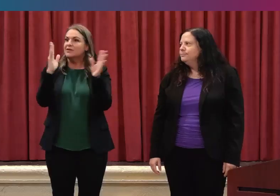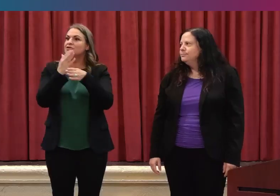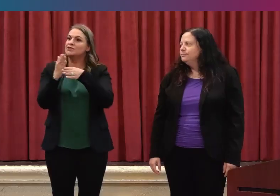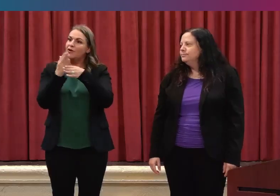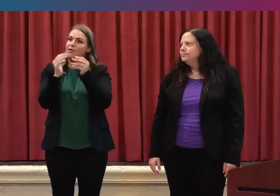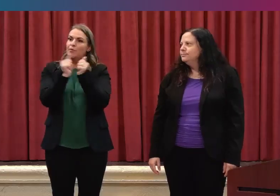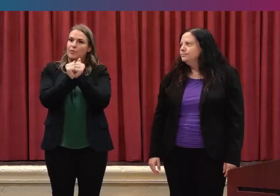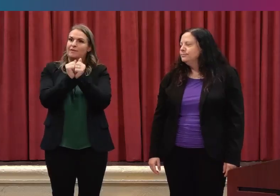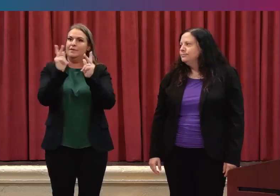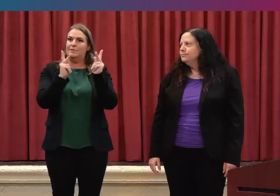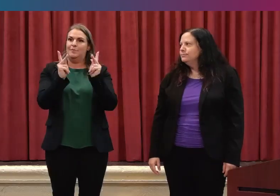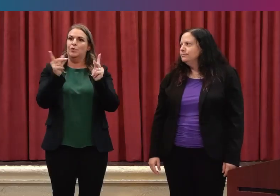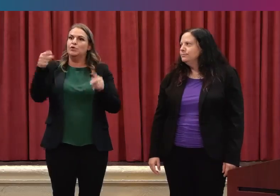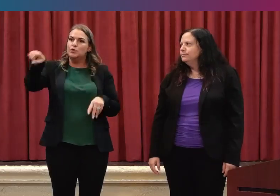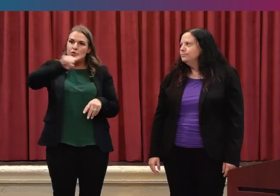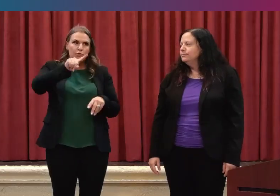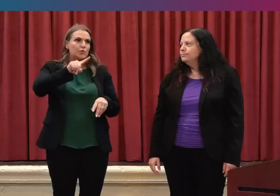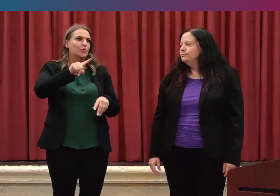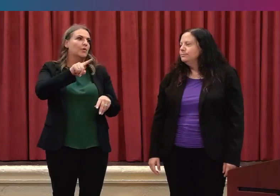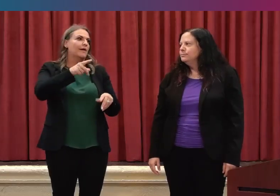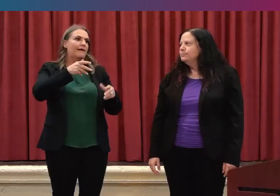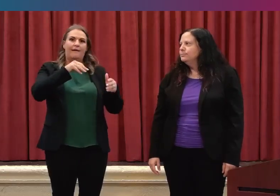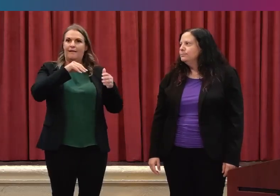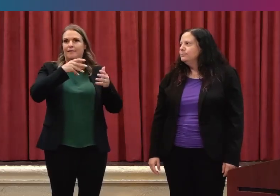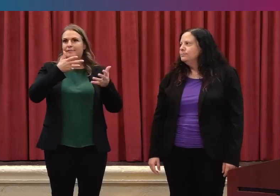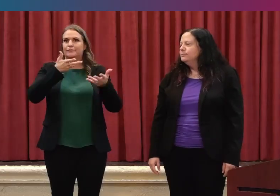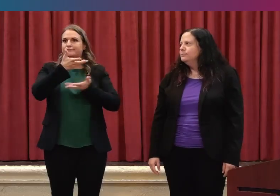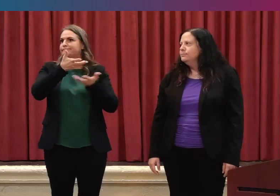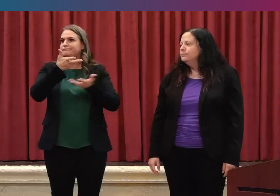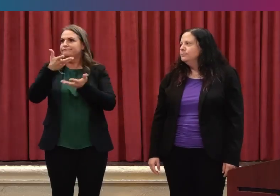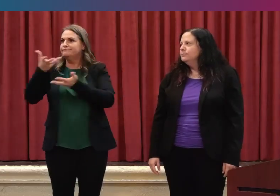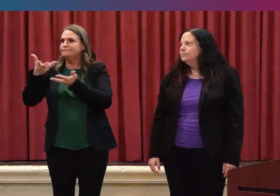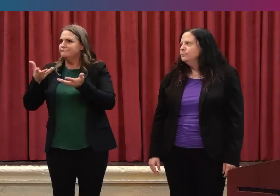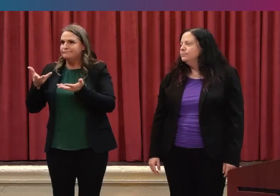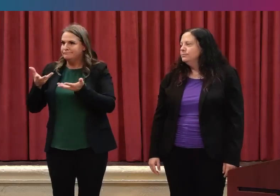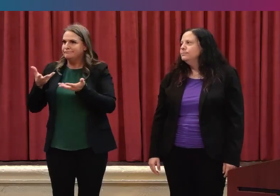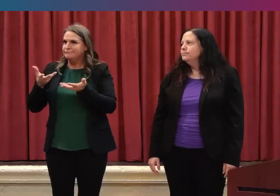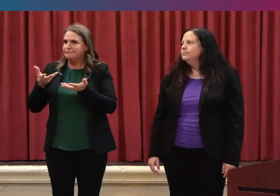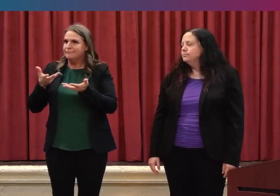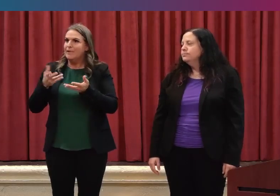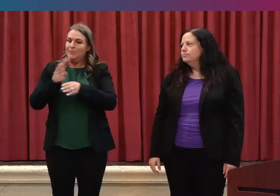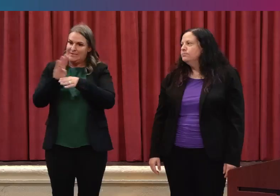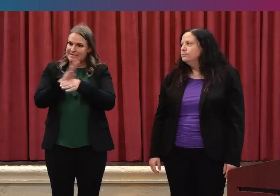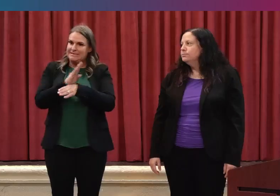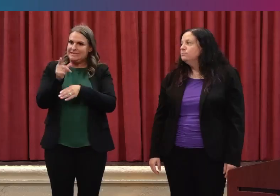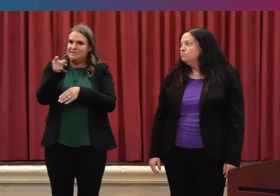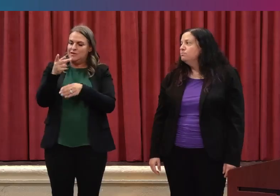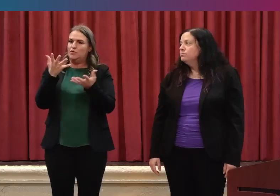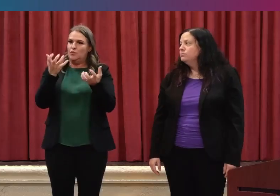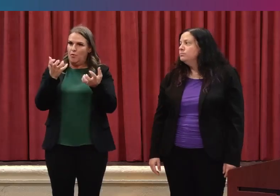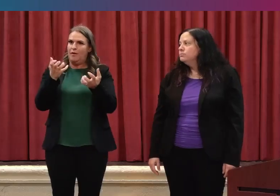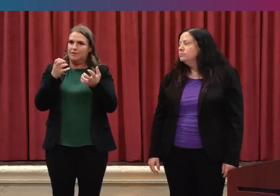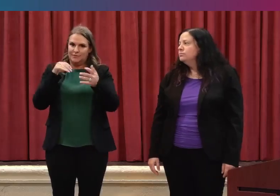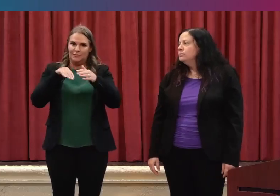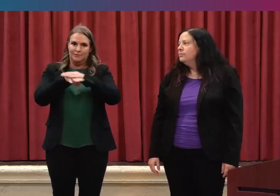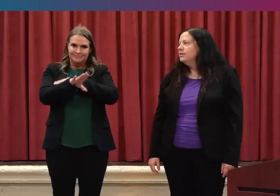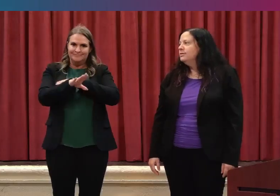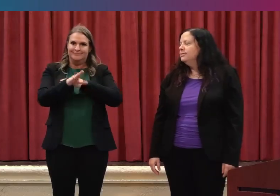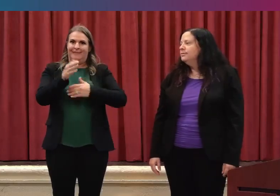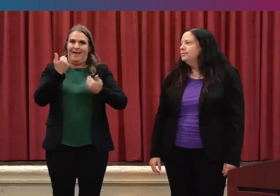take a bag, share the news with all of your friends. Spread the word about the rights. And specifically,